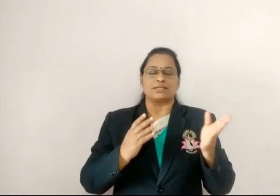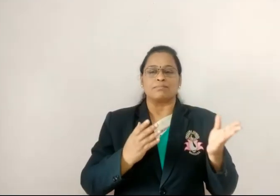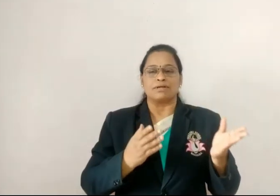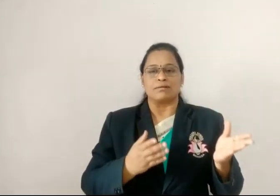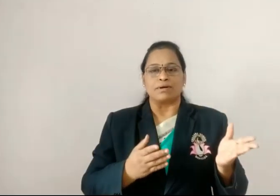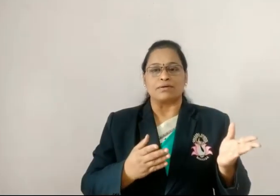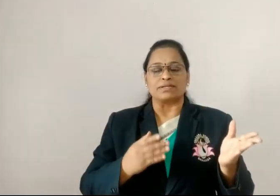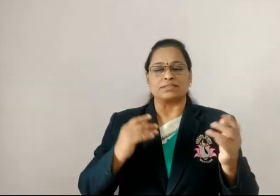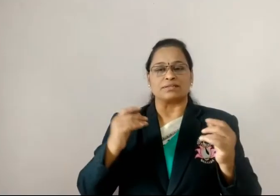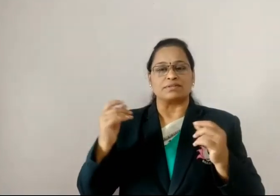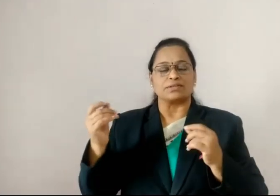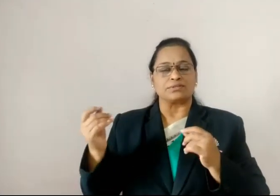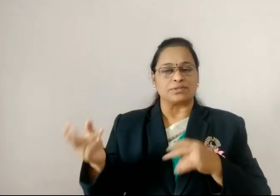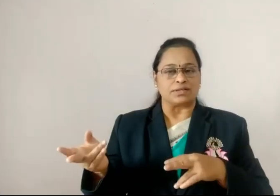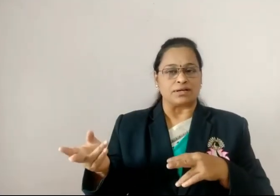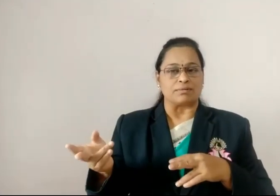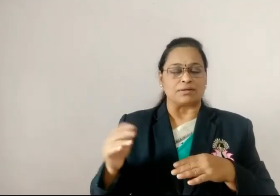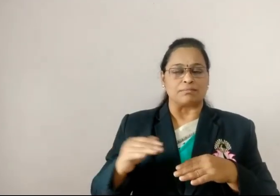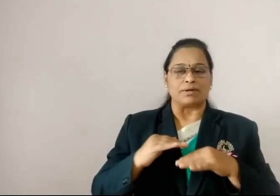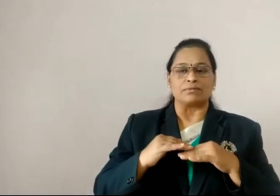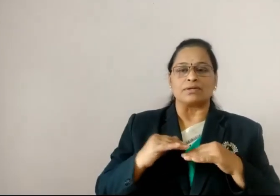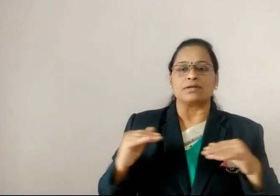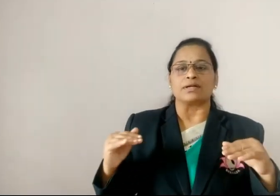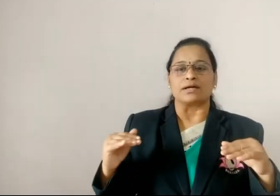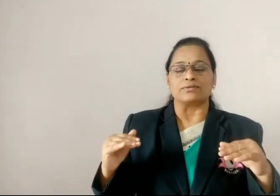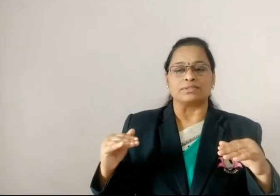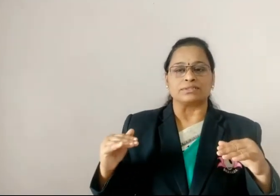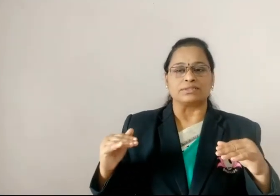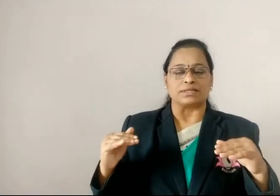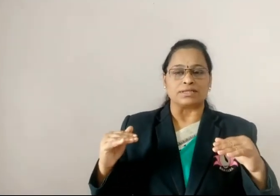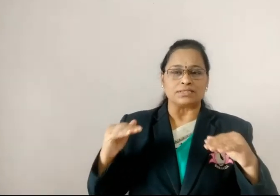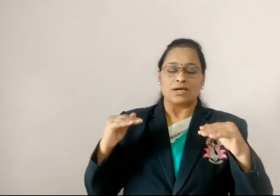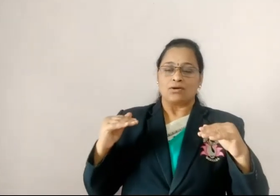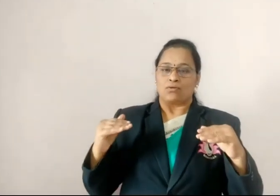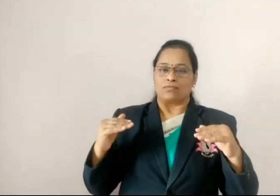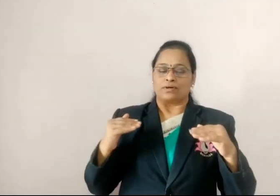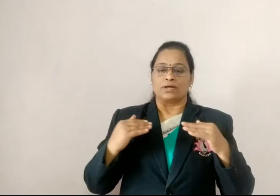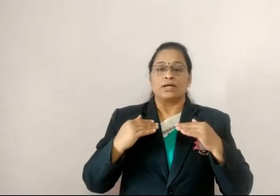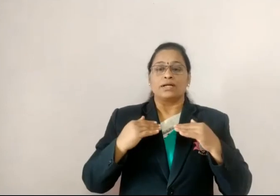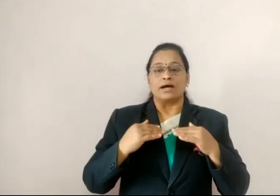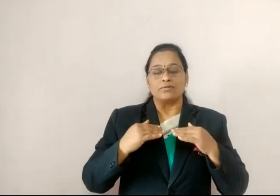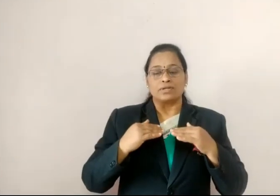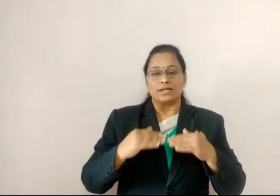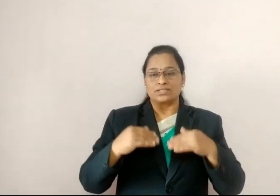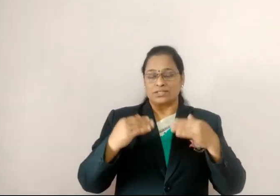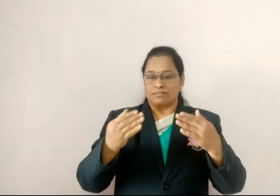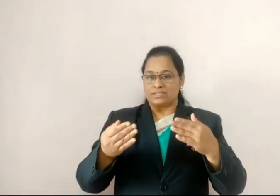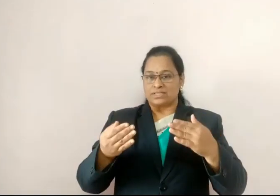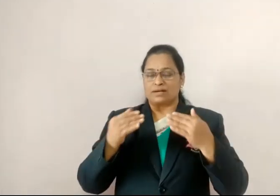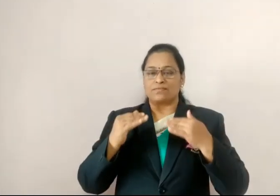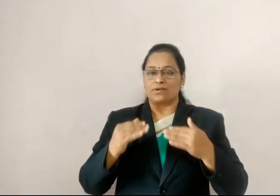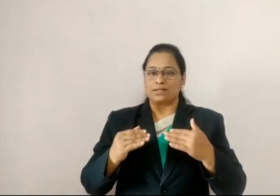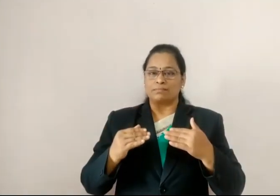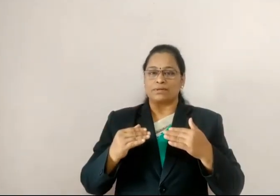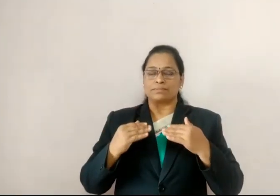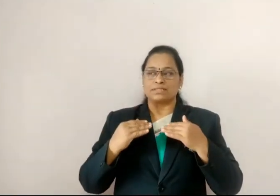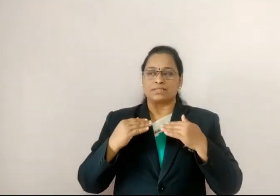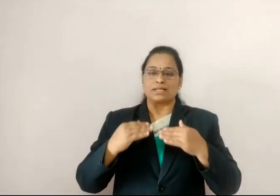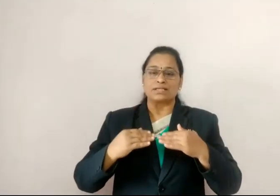6-carbon compound is converted to 3-carbon compound, there glycolysis is over. Now the next step will start. For that purpose, the next